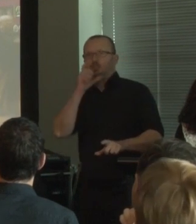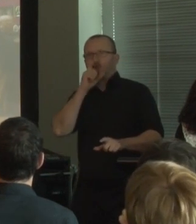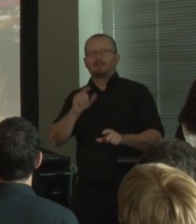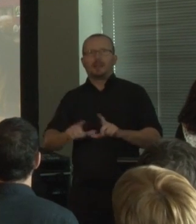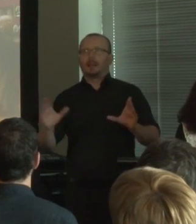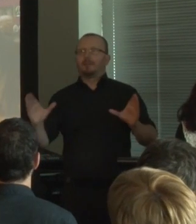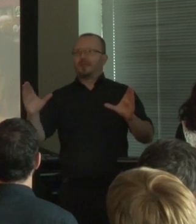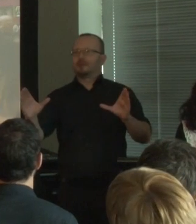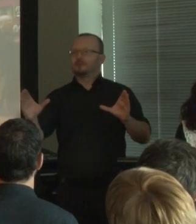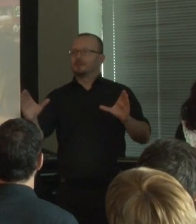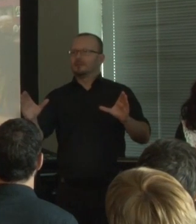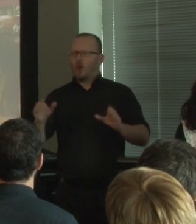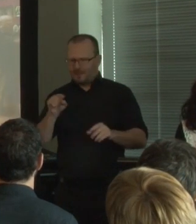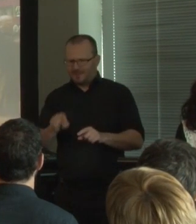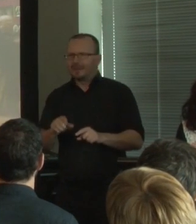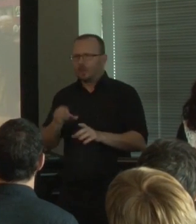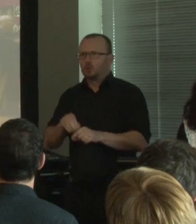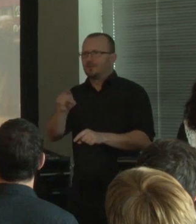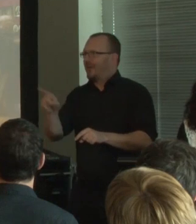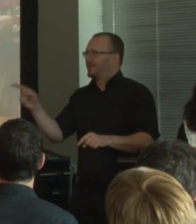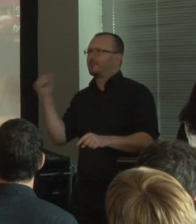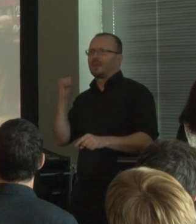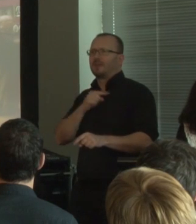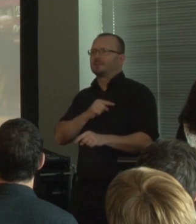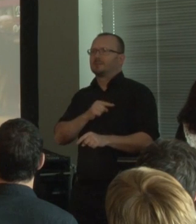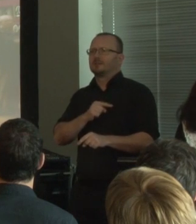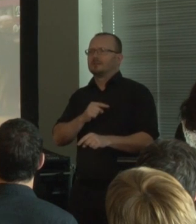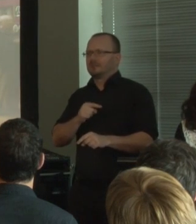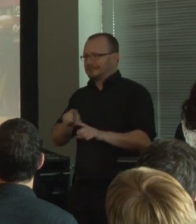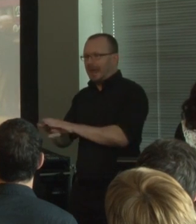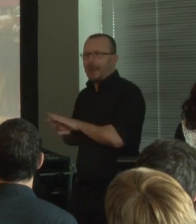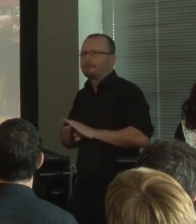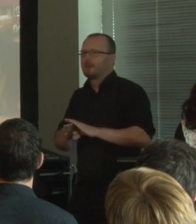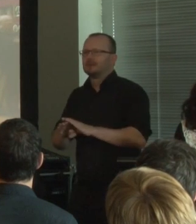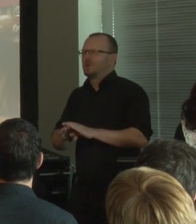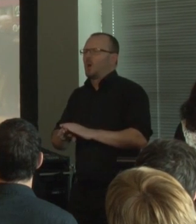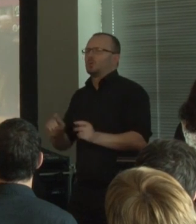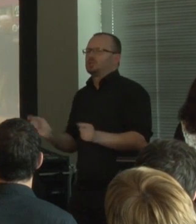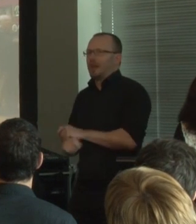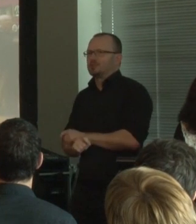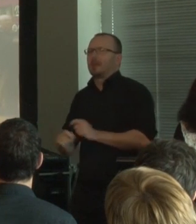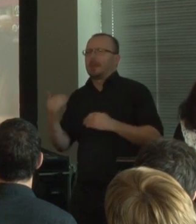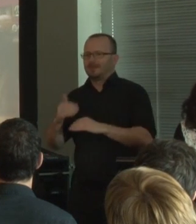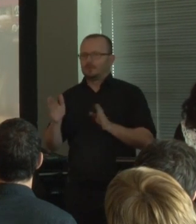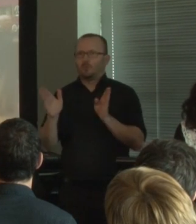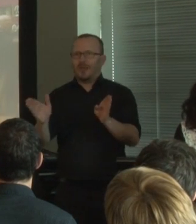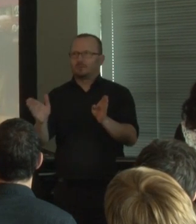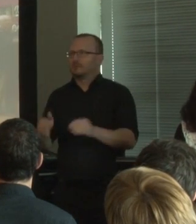about that and rejigged the interface at the front to make it more obvious what you were doing and what you were looking at. So that seems to go quite